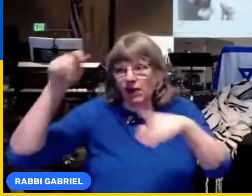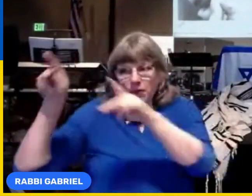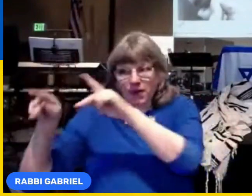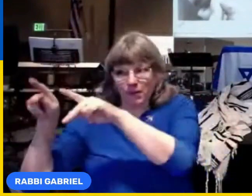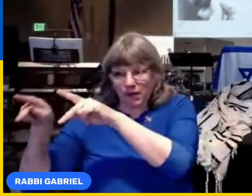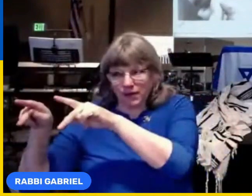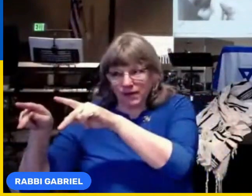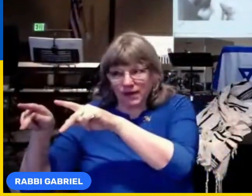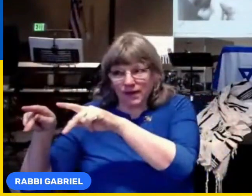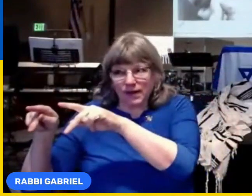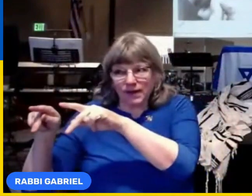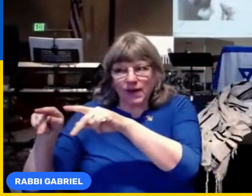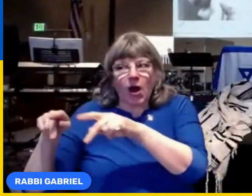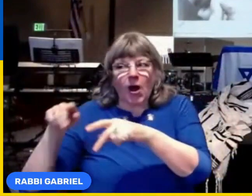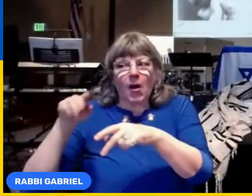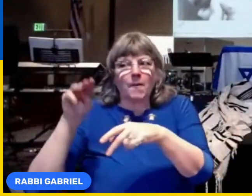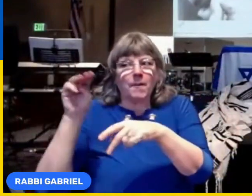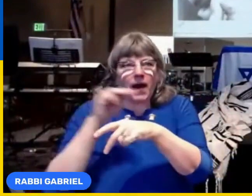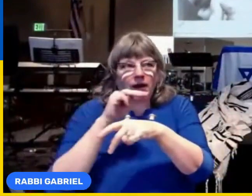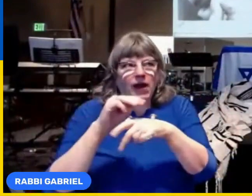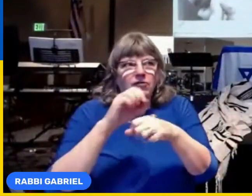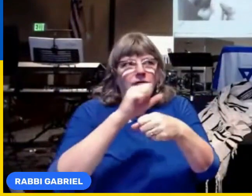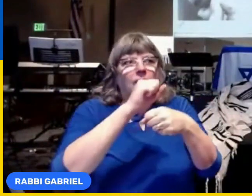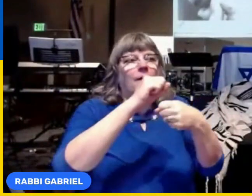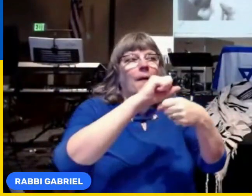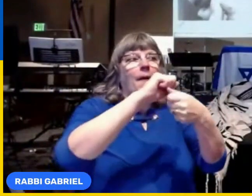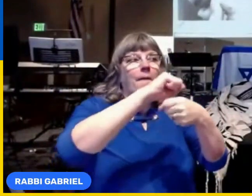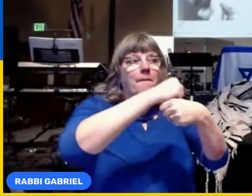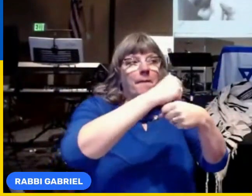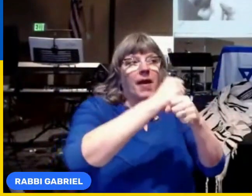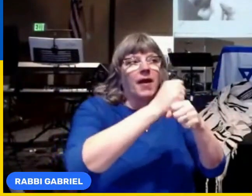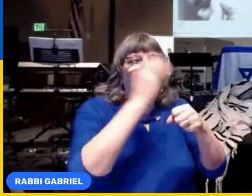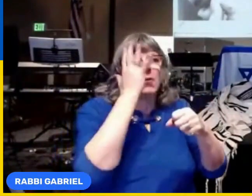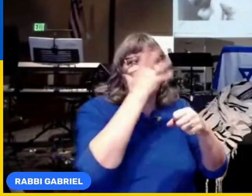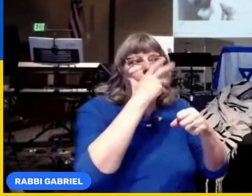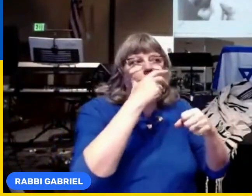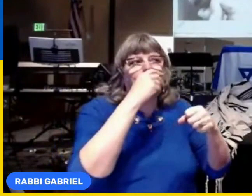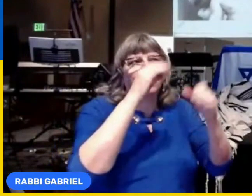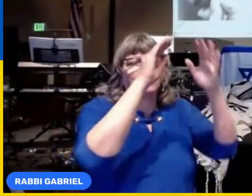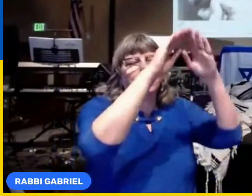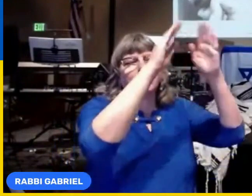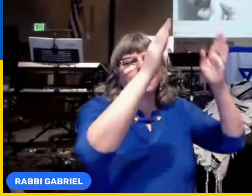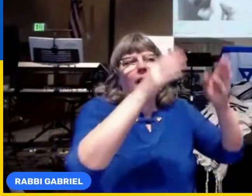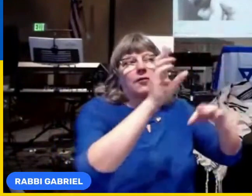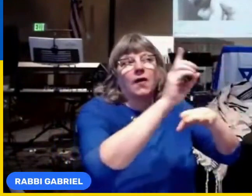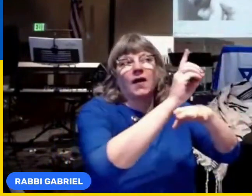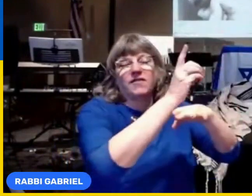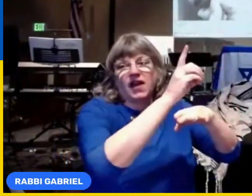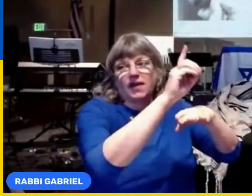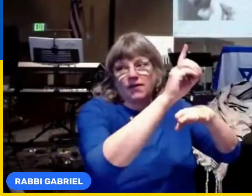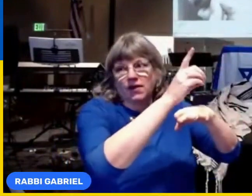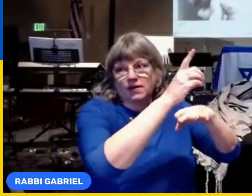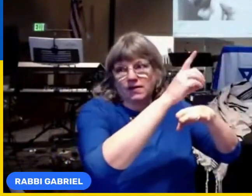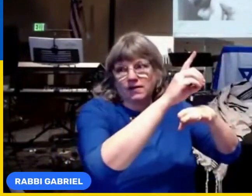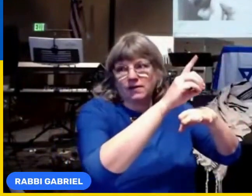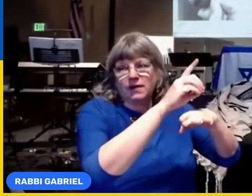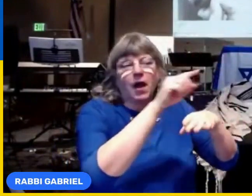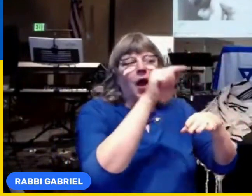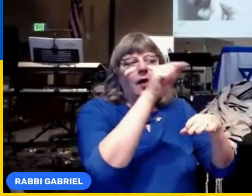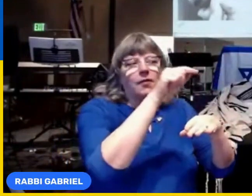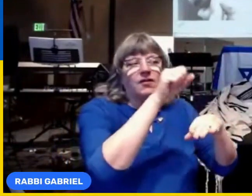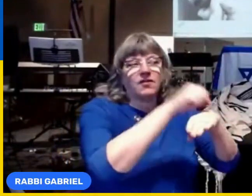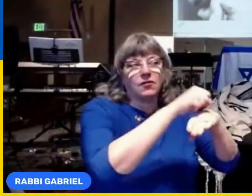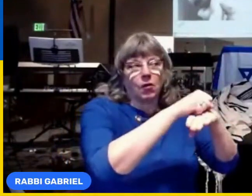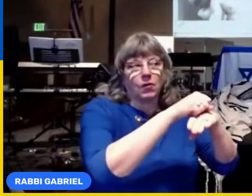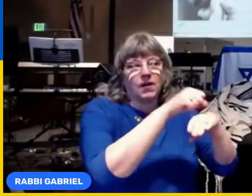Another artist, whose name and writer Giorgio Vasari, would later describe Michelangelo's work